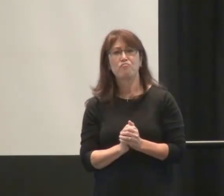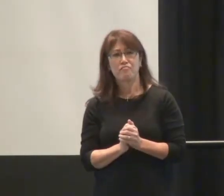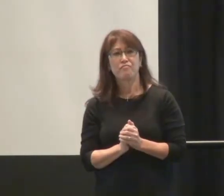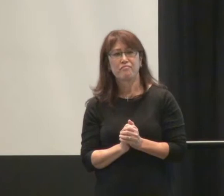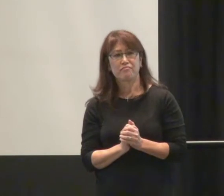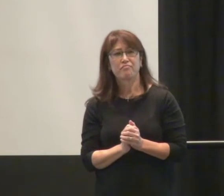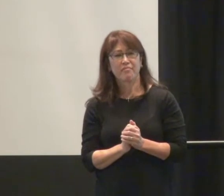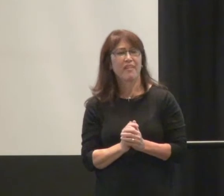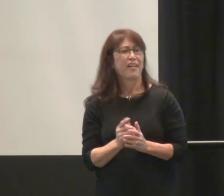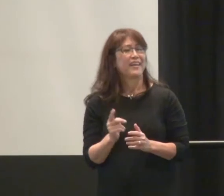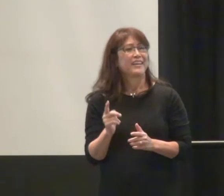for students.